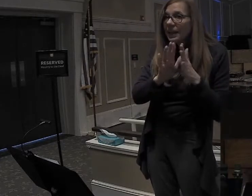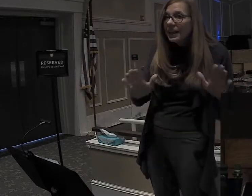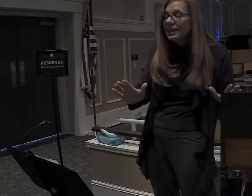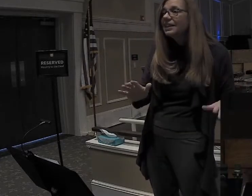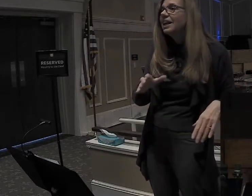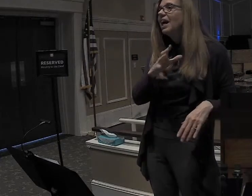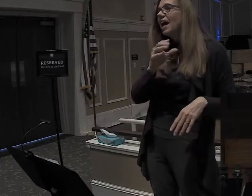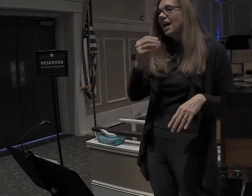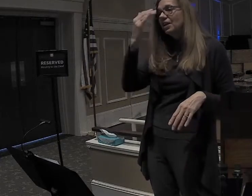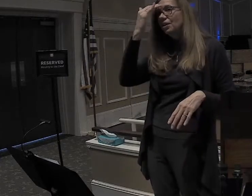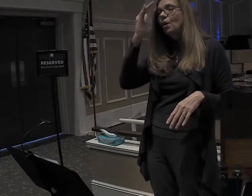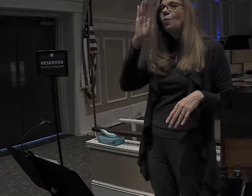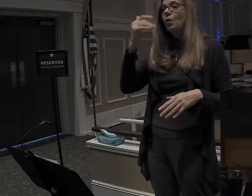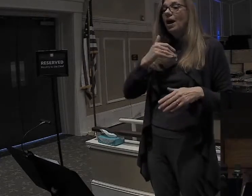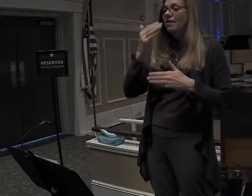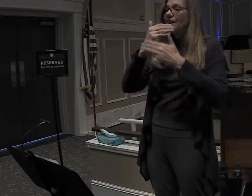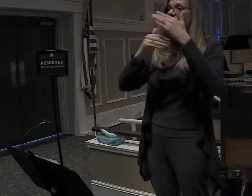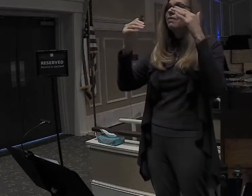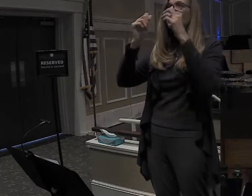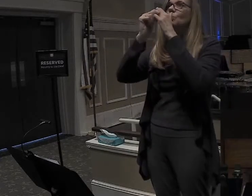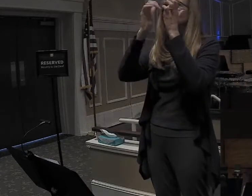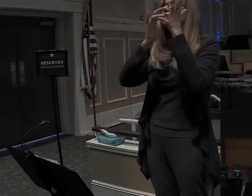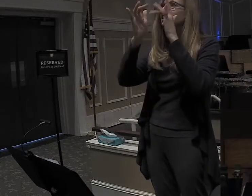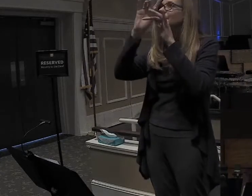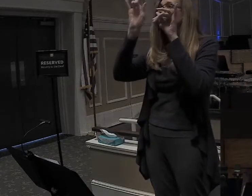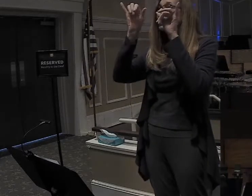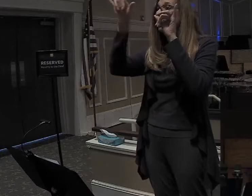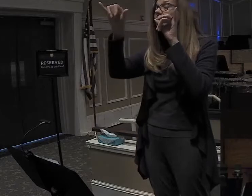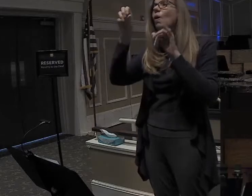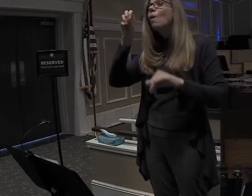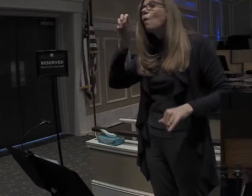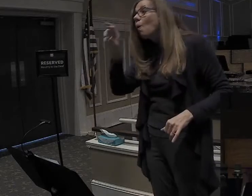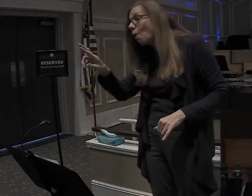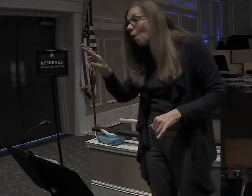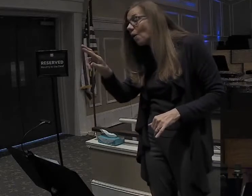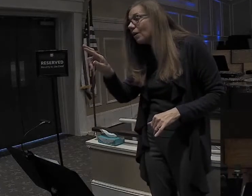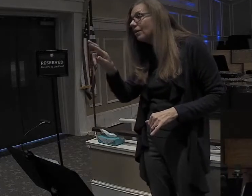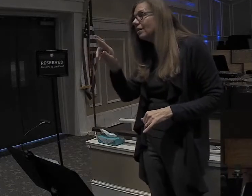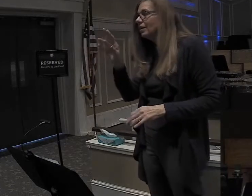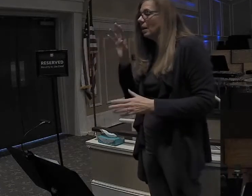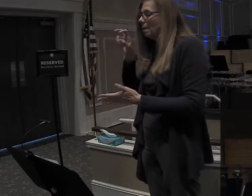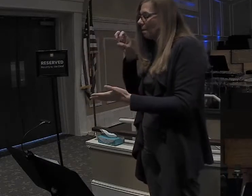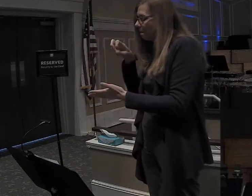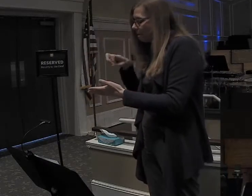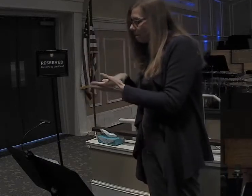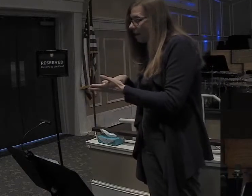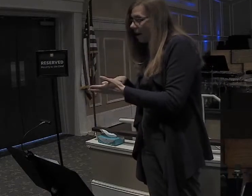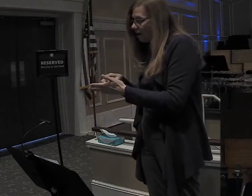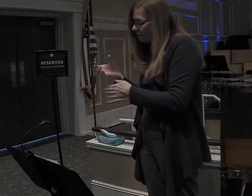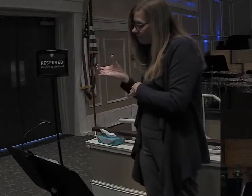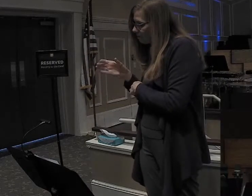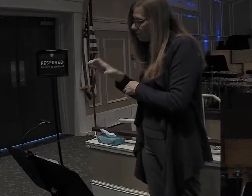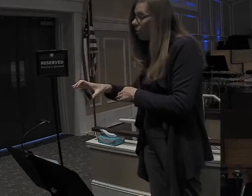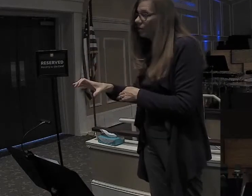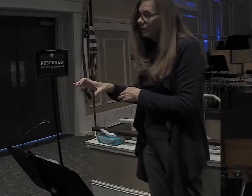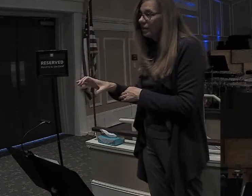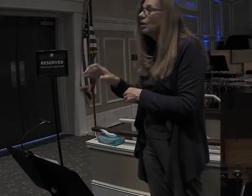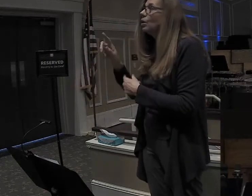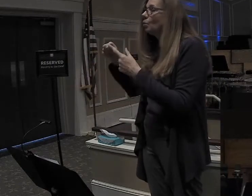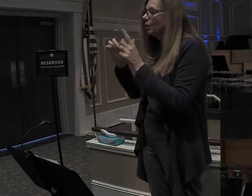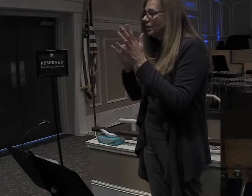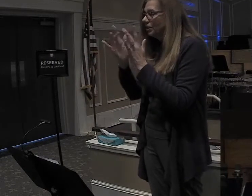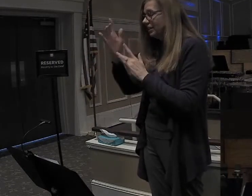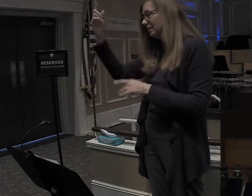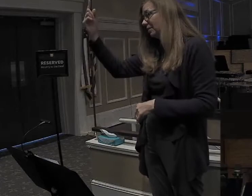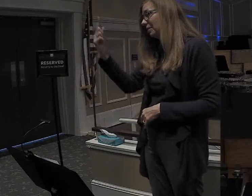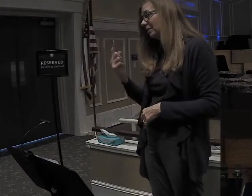certainty of heaven with him forever, or one day you will bow forcibly as he returns